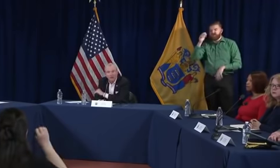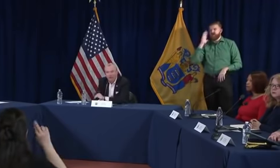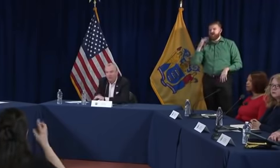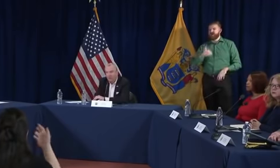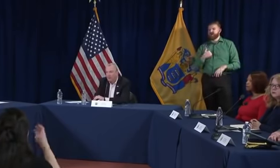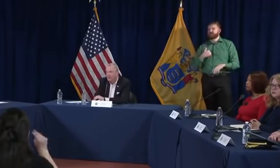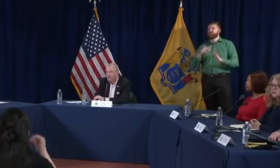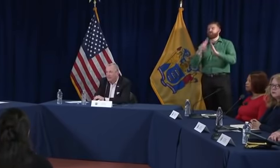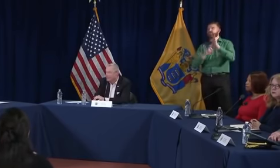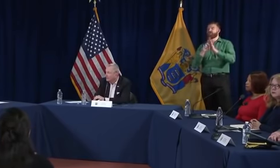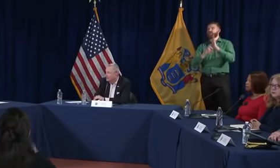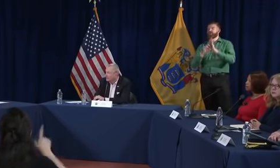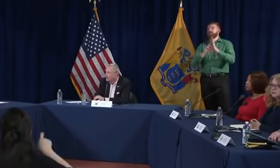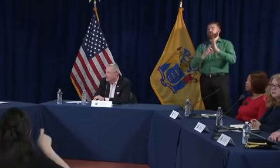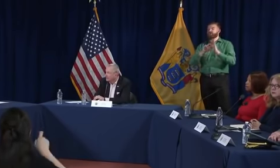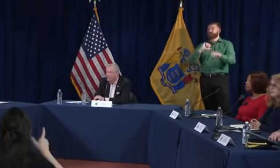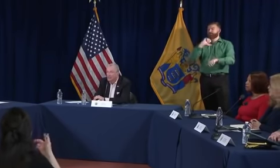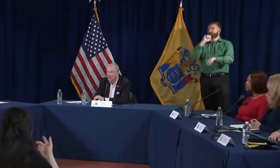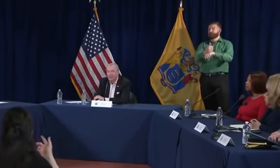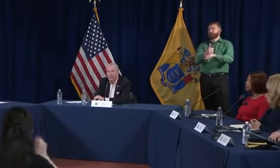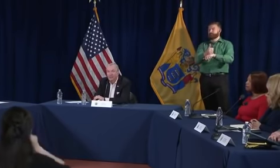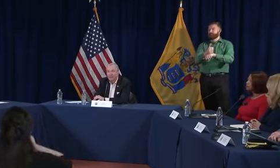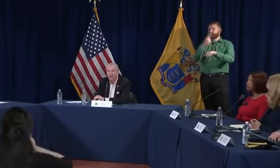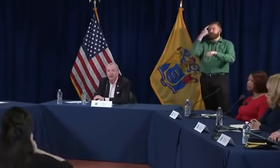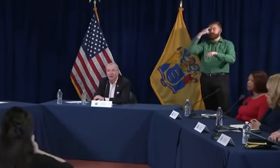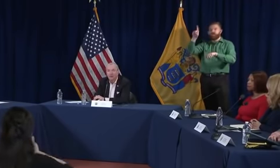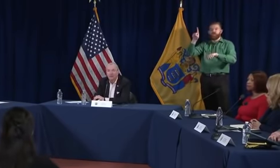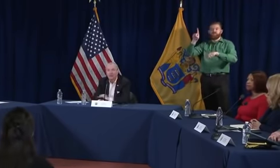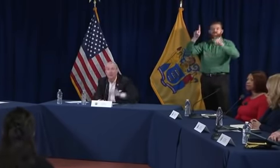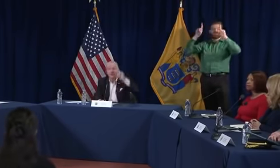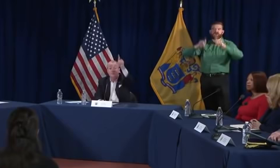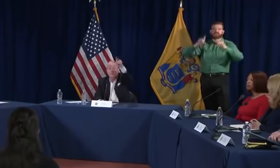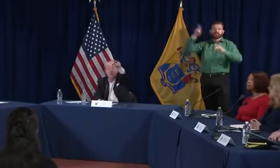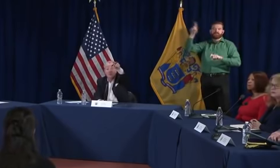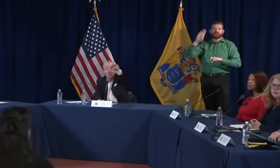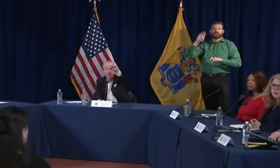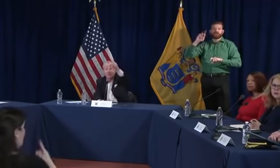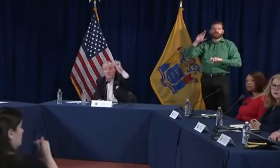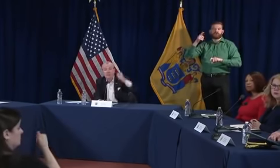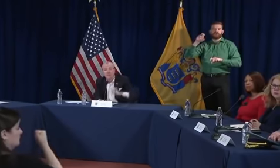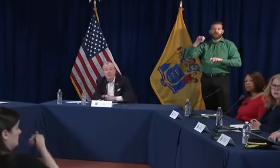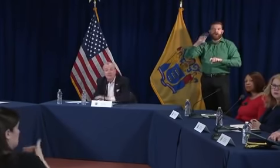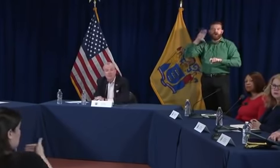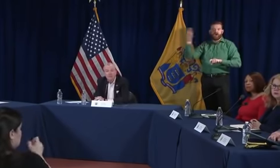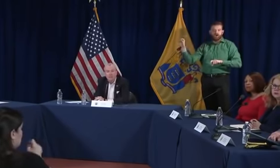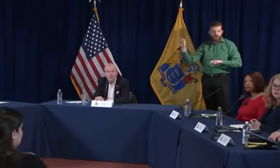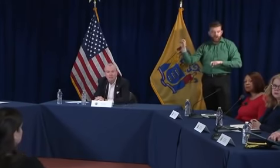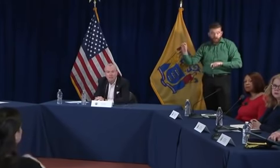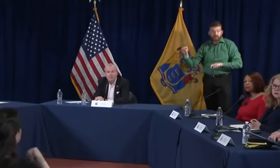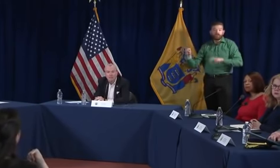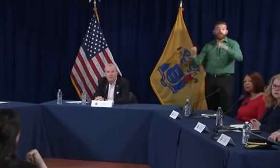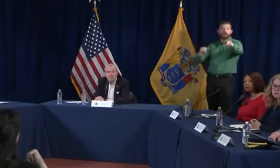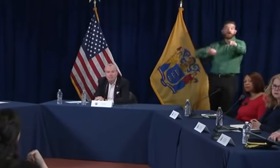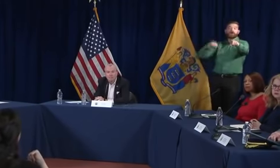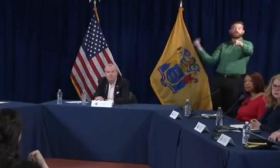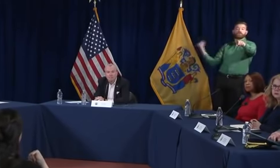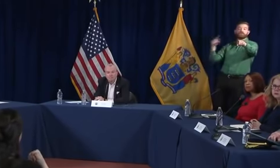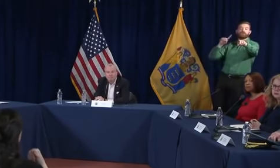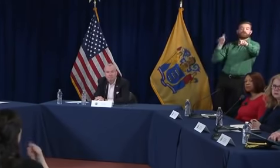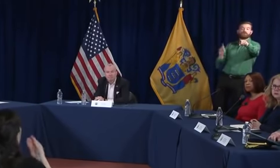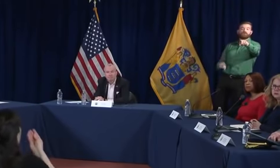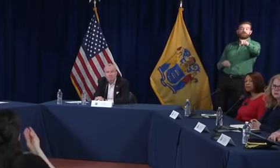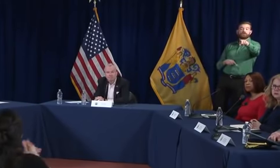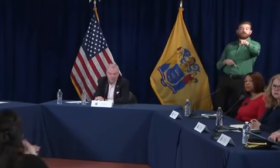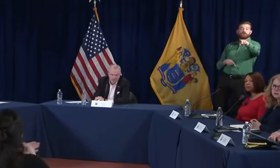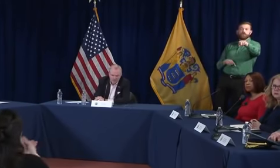our social media and other channels. Okay, folks, please. Question about the economic impact that